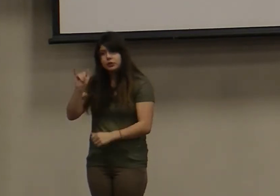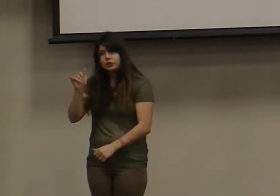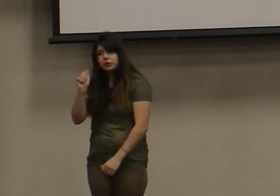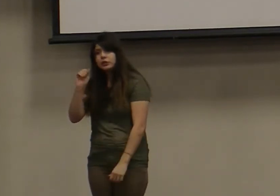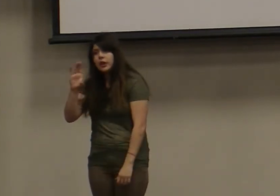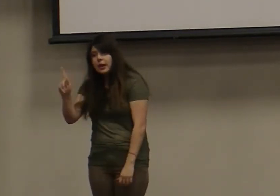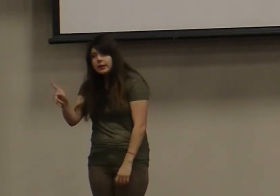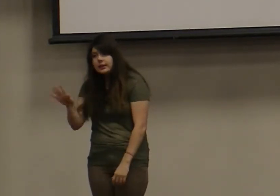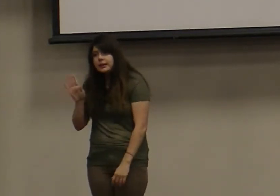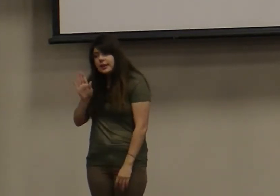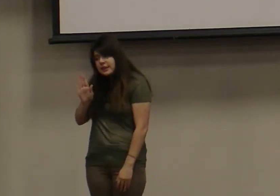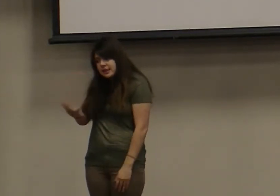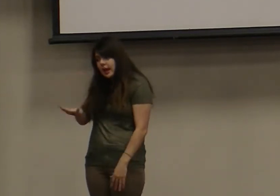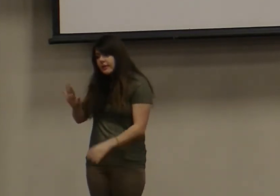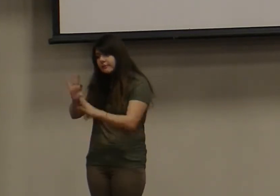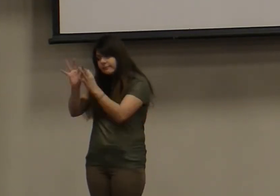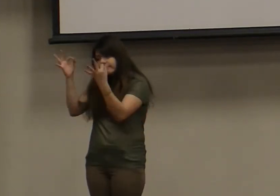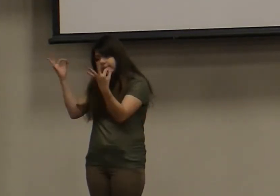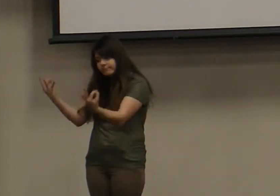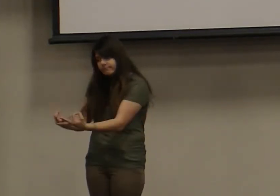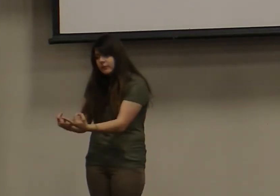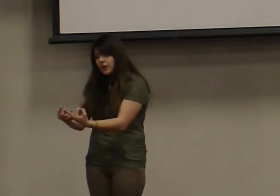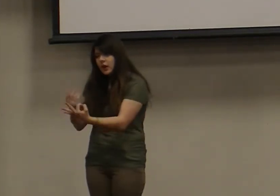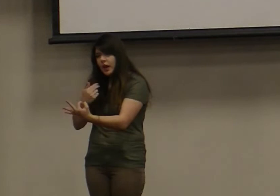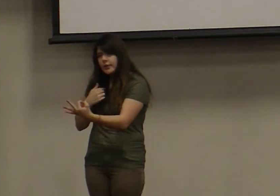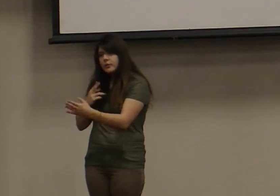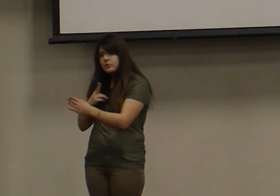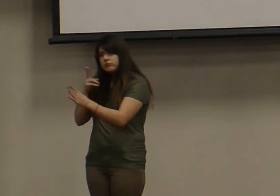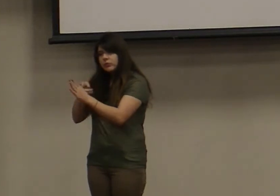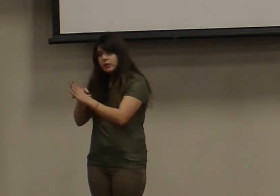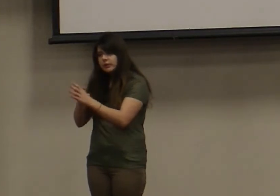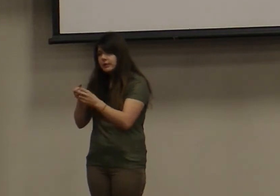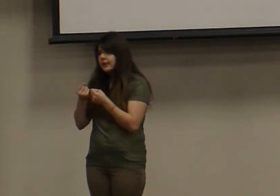that family, I was a part of their family in many situations.